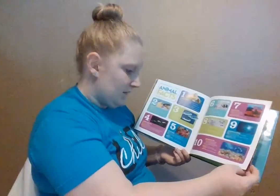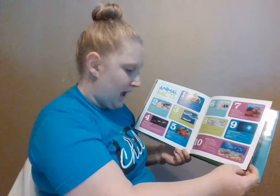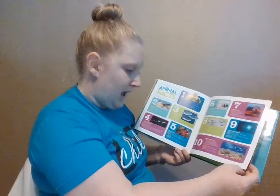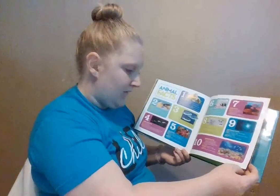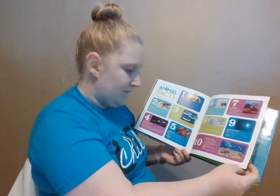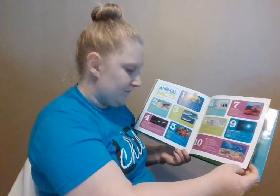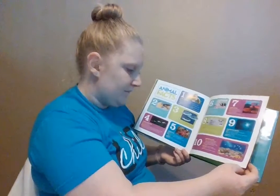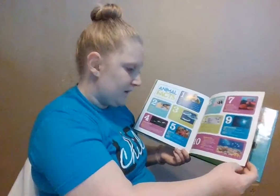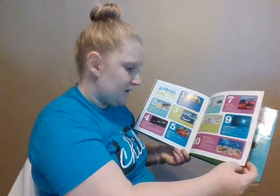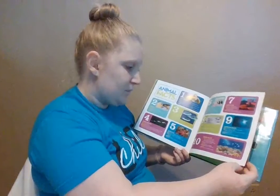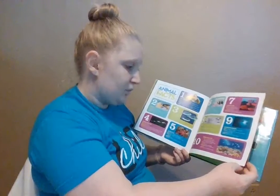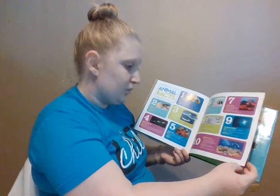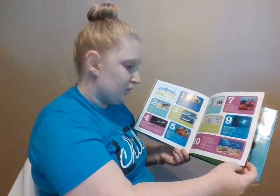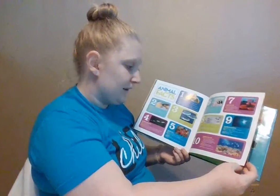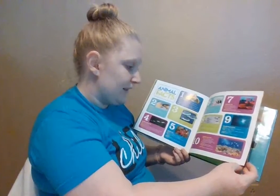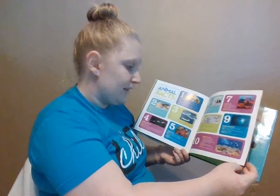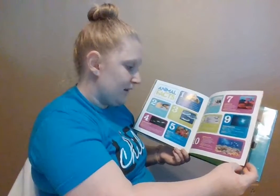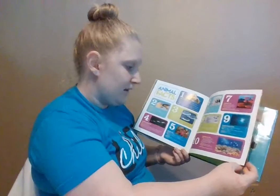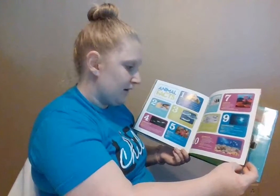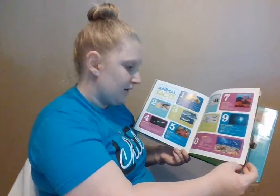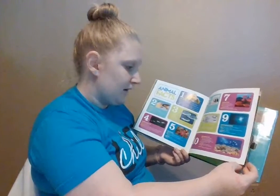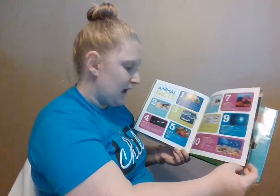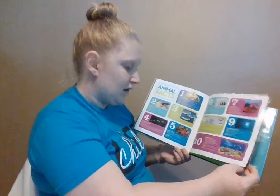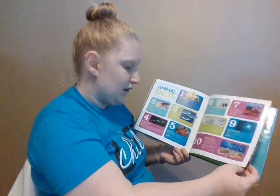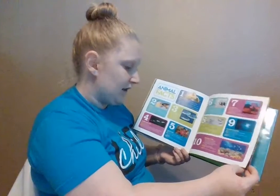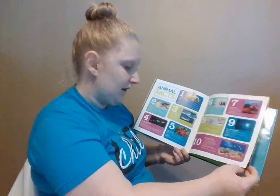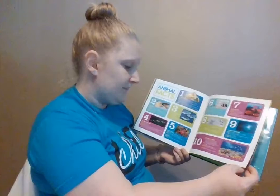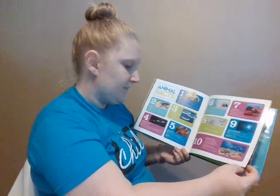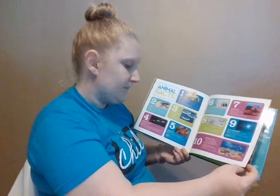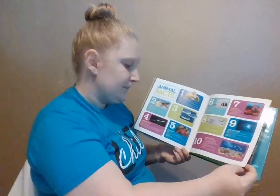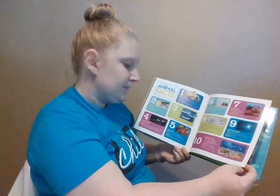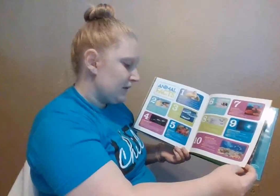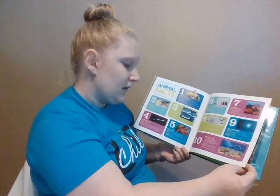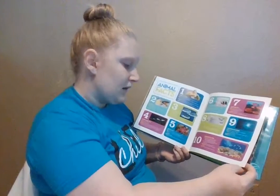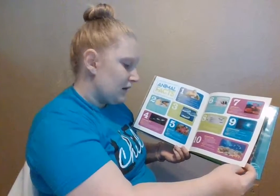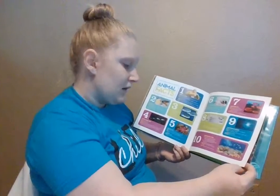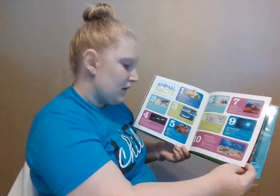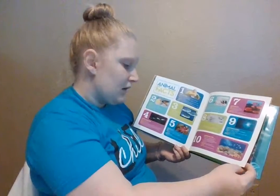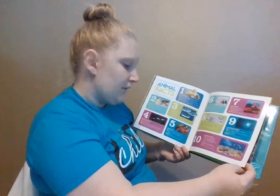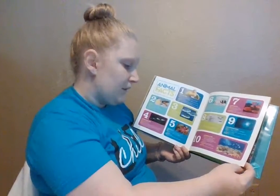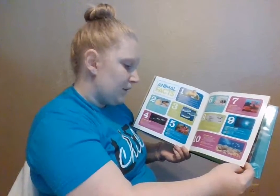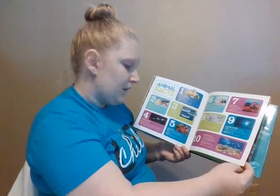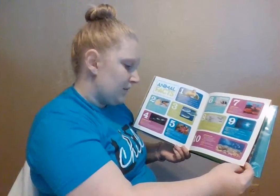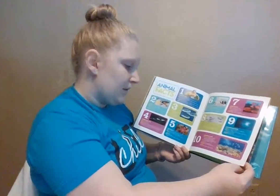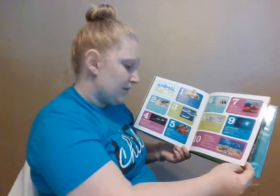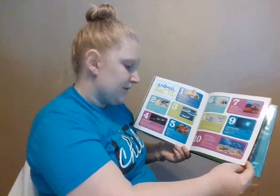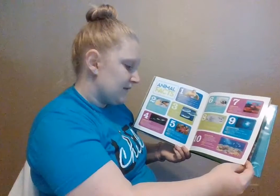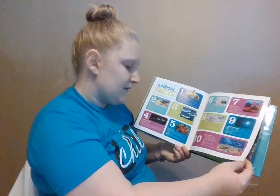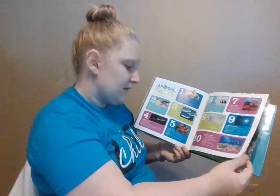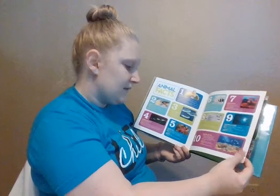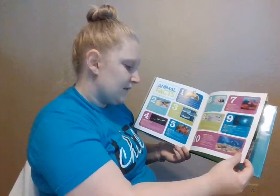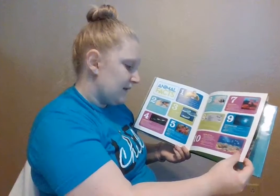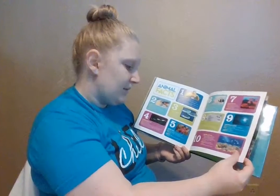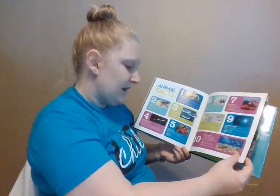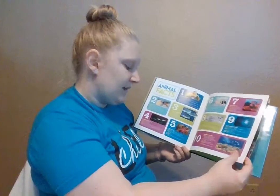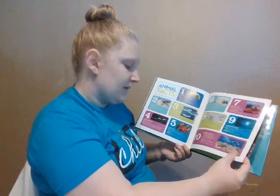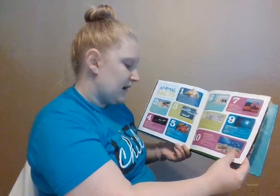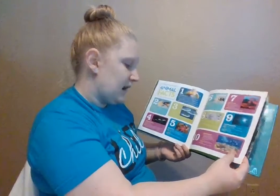bat. That's really long, actually. Food, most sea plants and